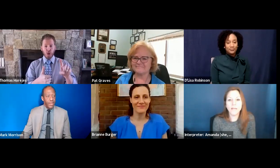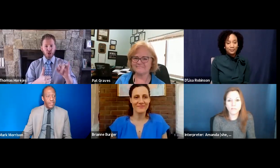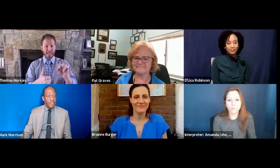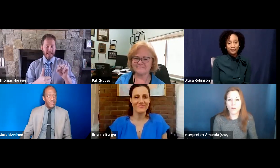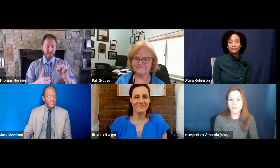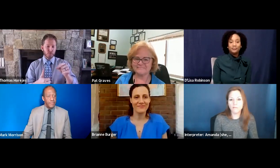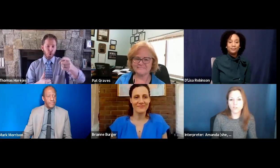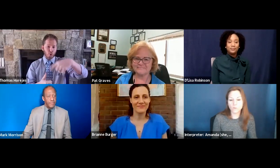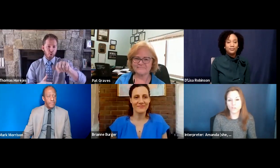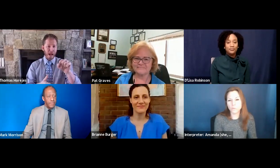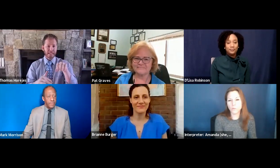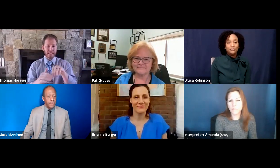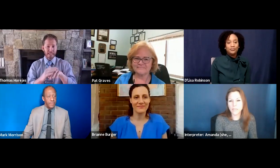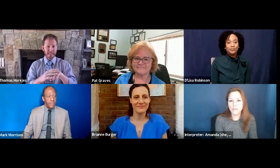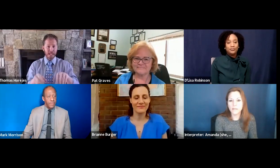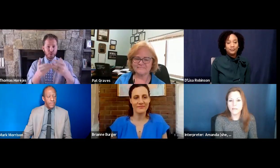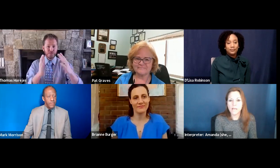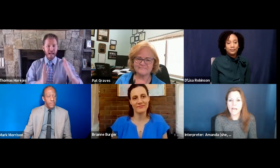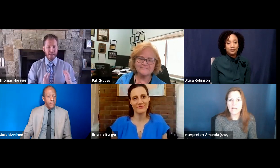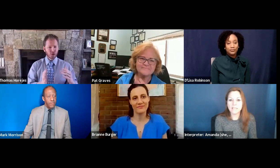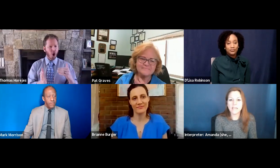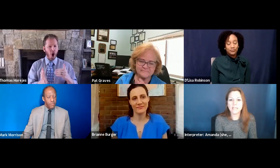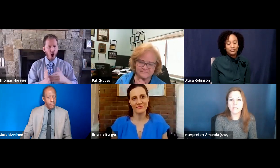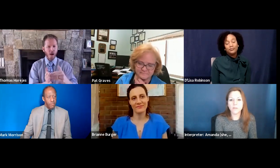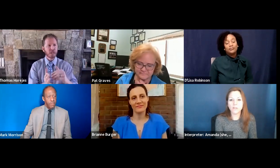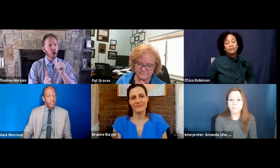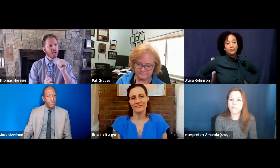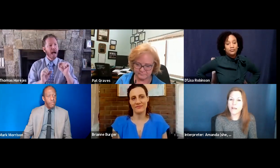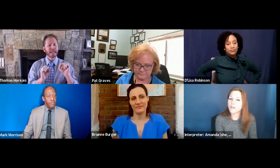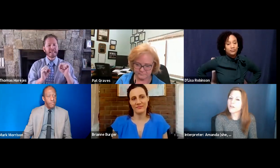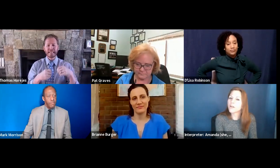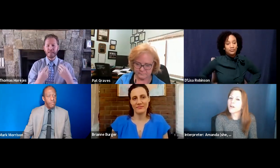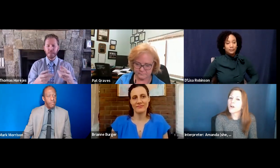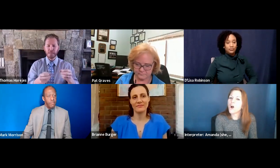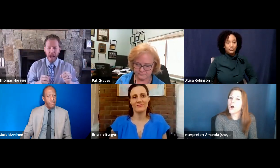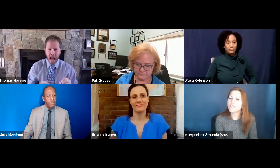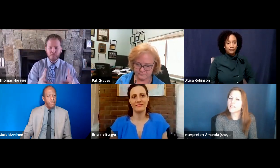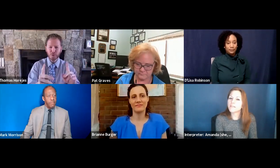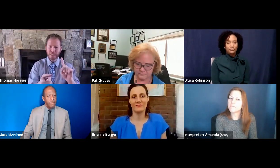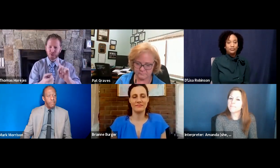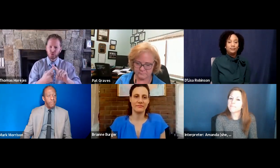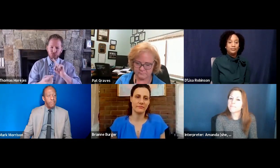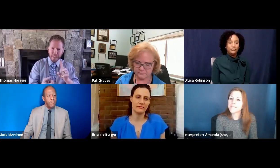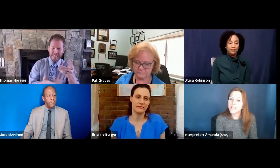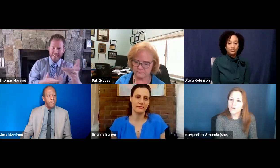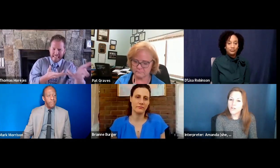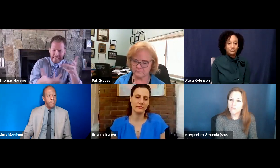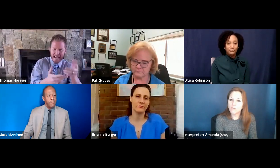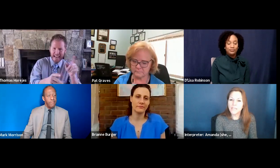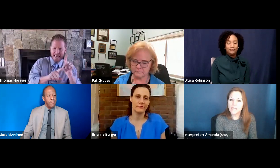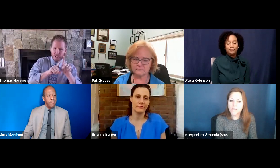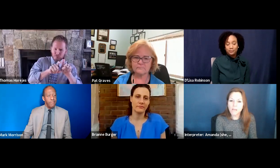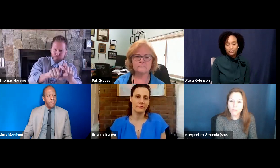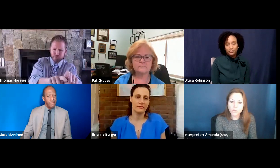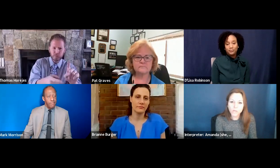All right, the first question would be, as an accessibility provider, often, you know, you're not